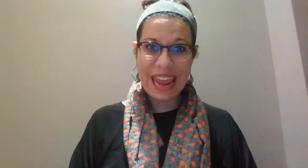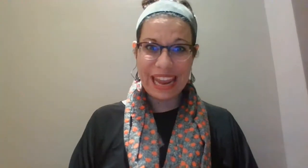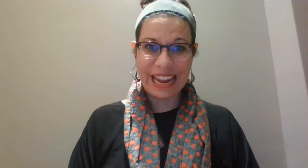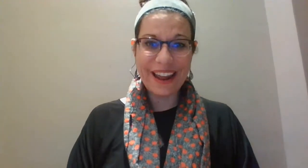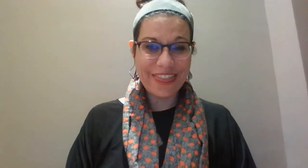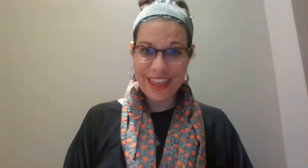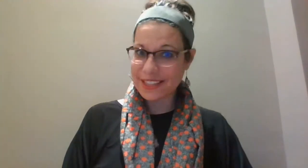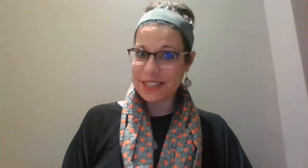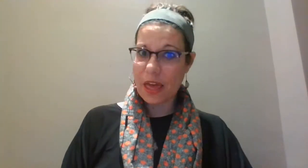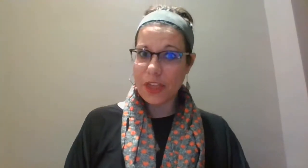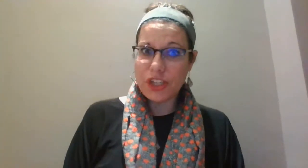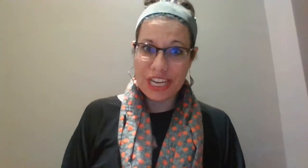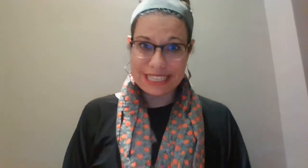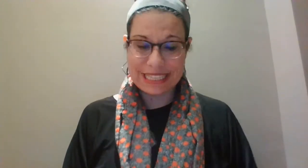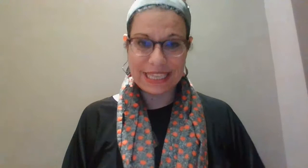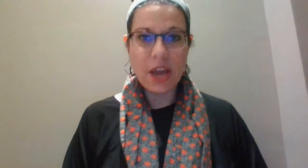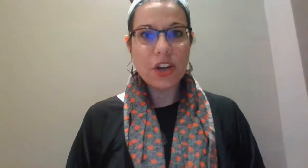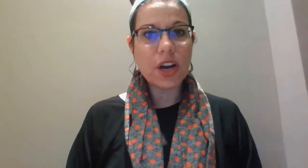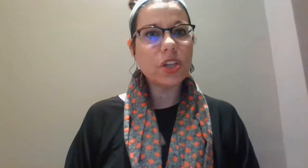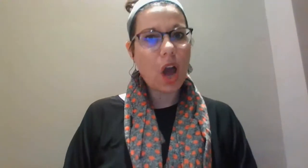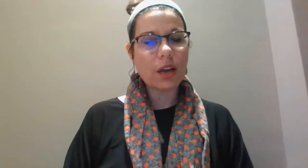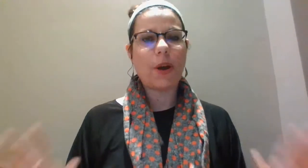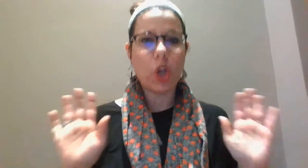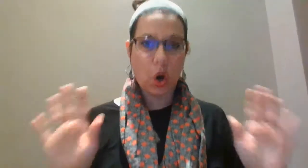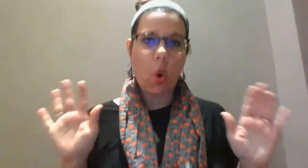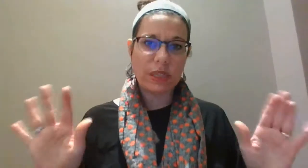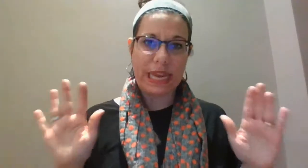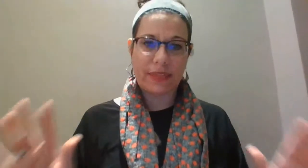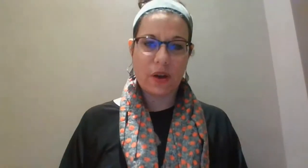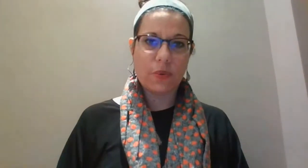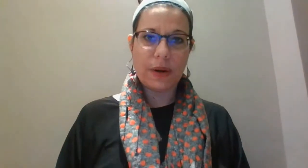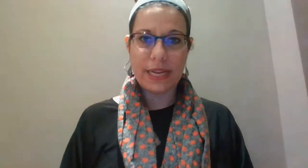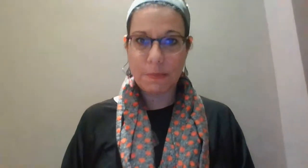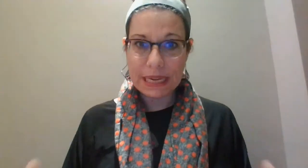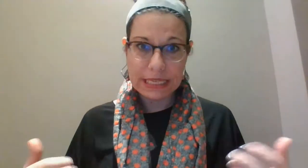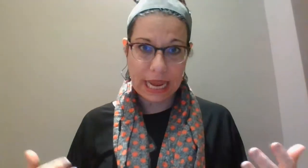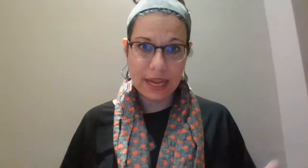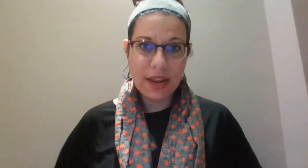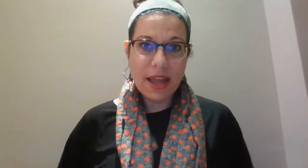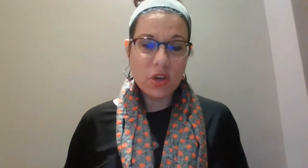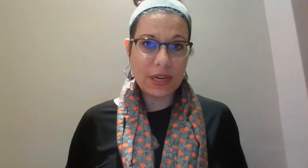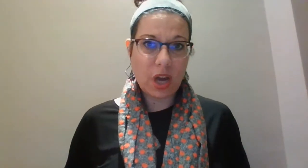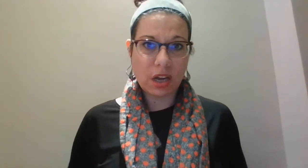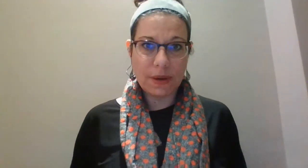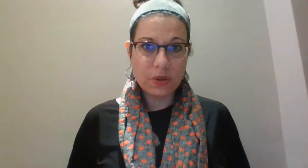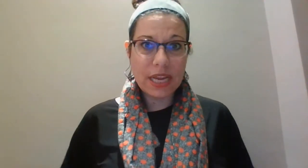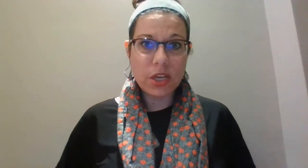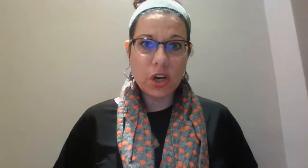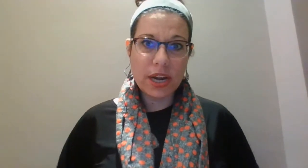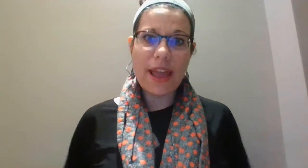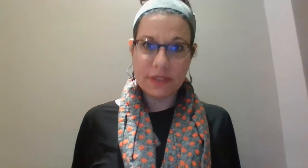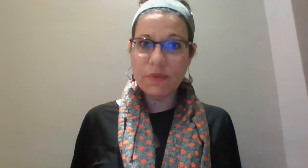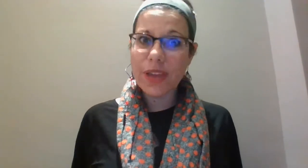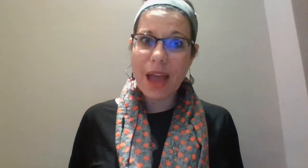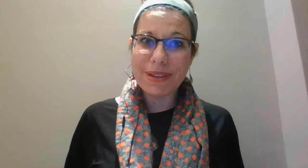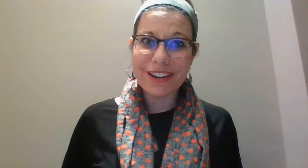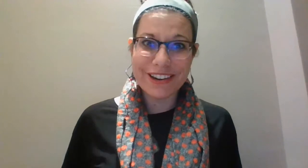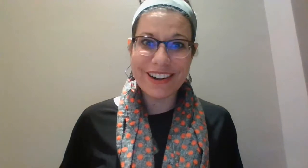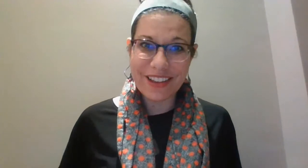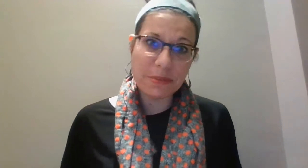Okay, and that's the gist. You're going to talk about your whole day though, right? Pick a day you want to talk about, and you're going to have some vocabulary. You're going to have some